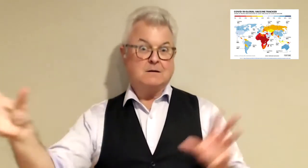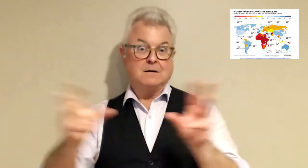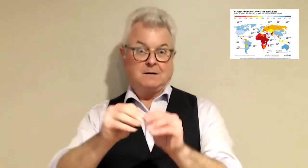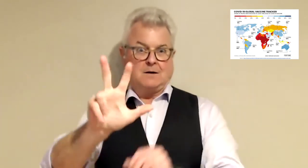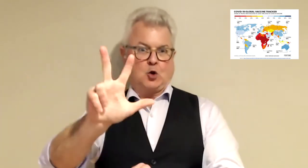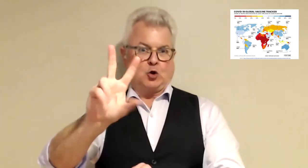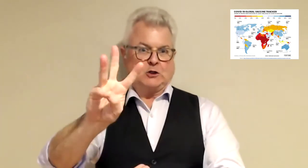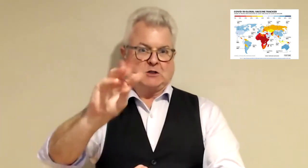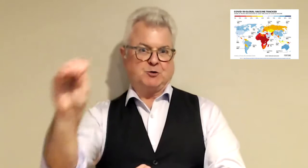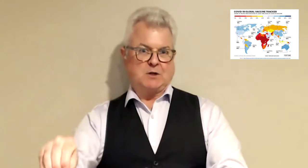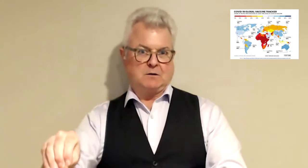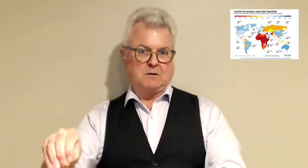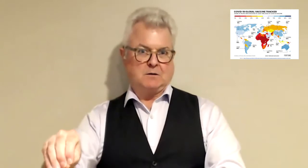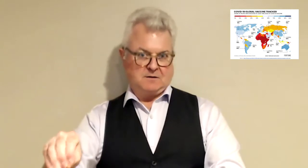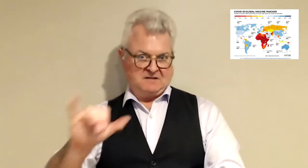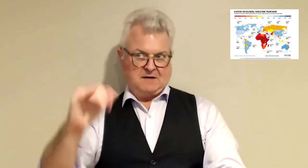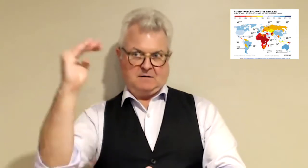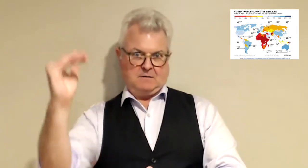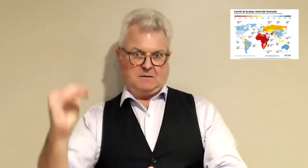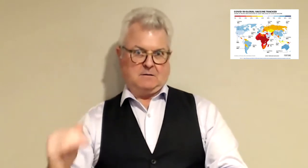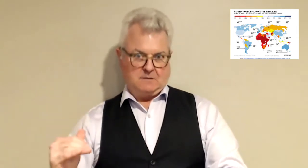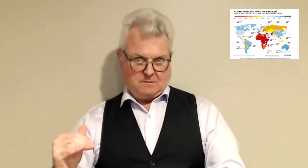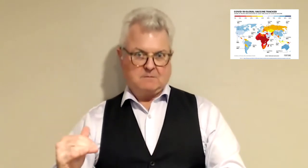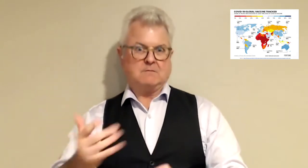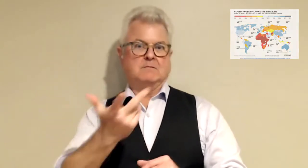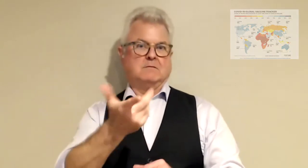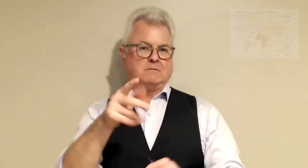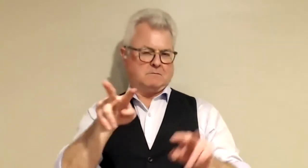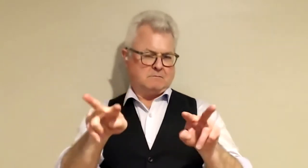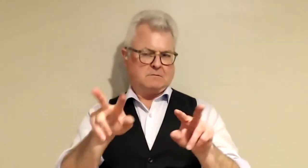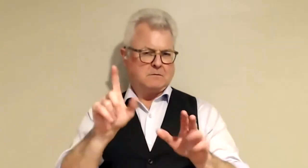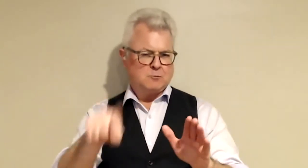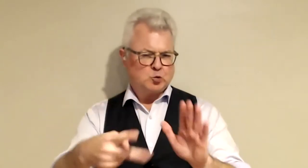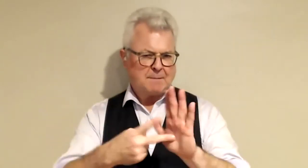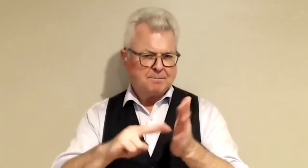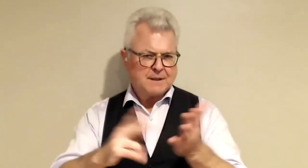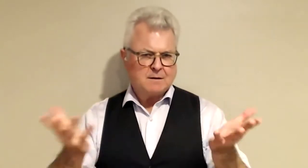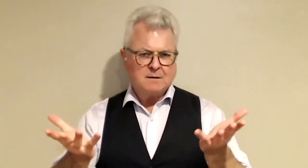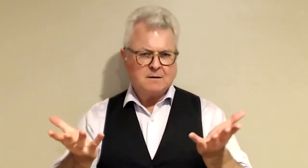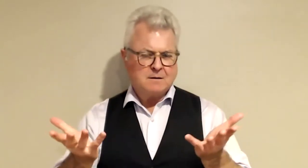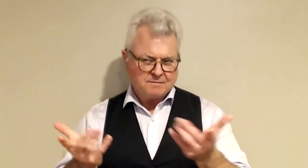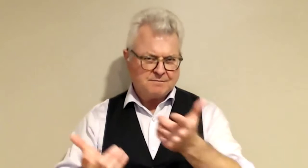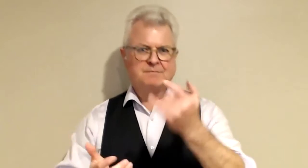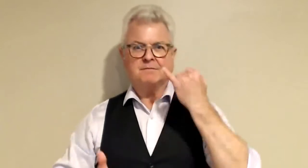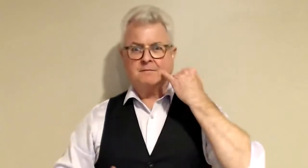Russia is vaccinated at 36% fully vaccinated. So look at those numbers. Now, what do they